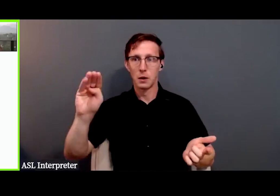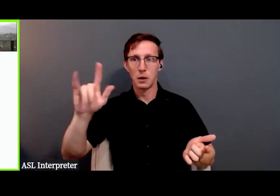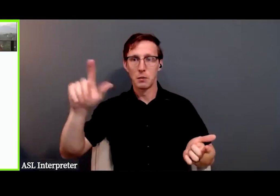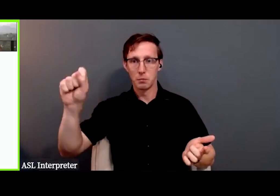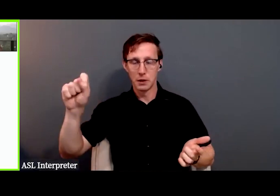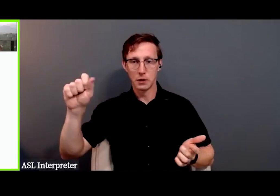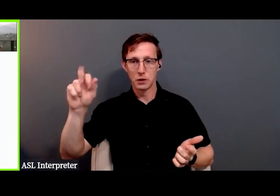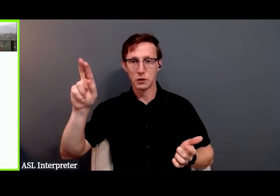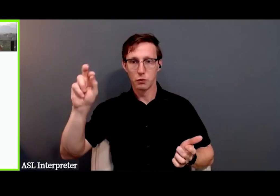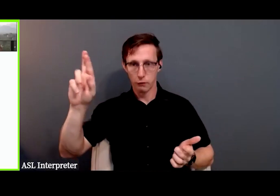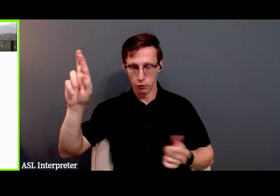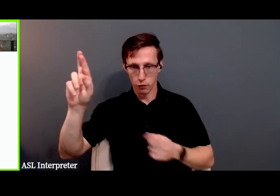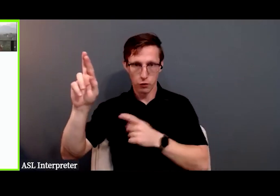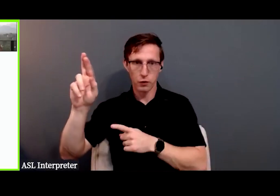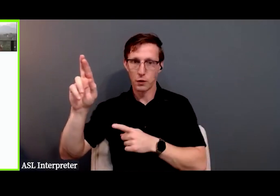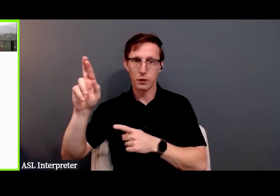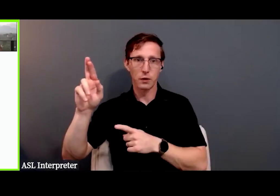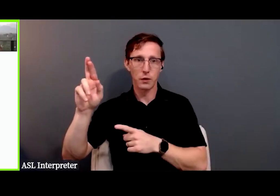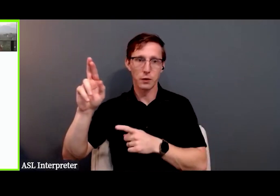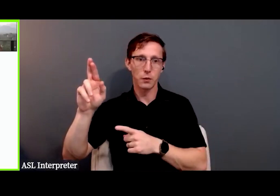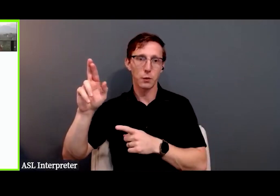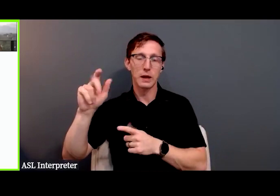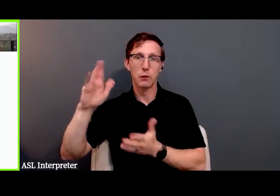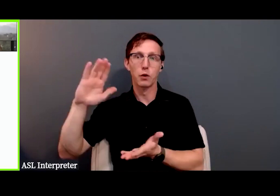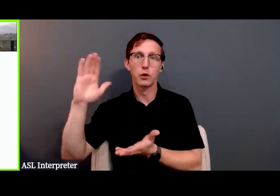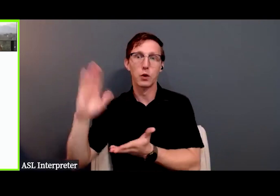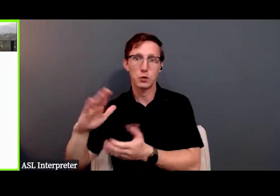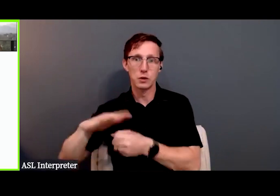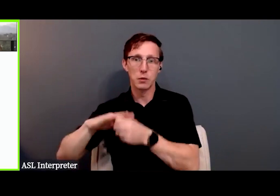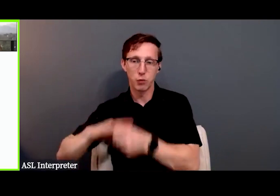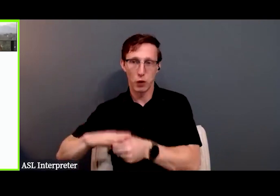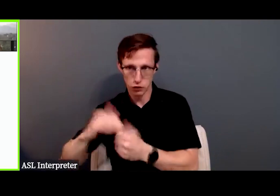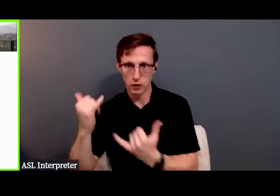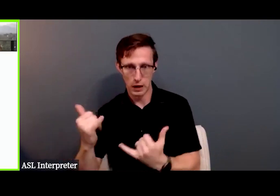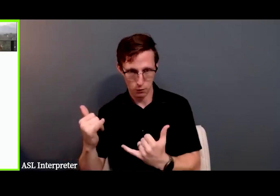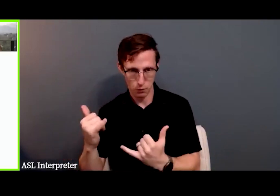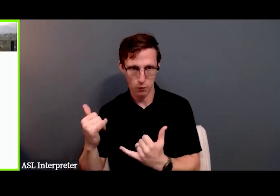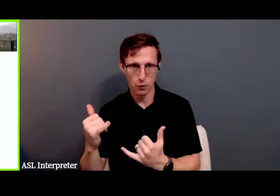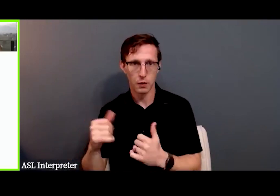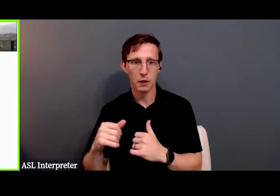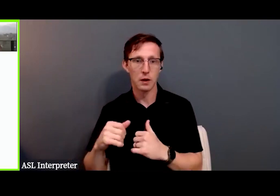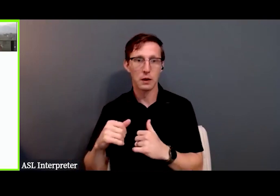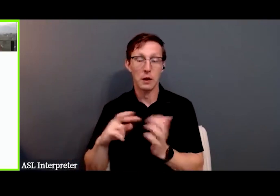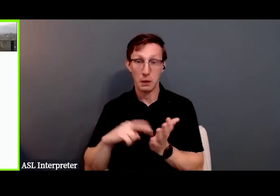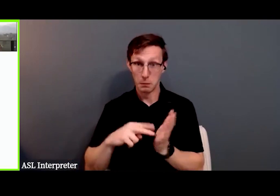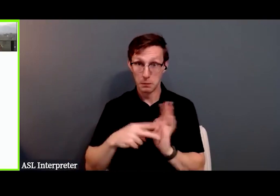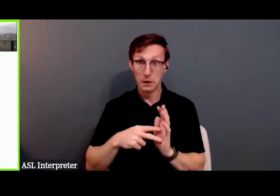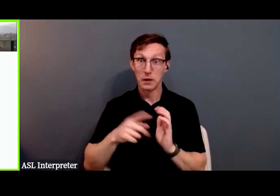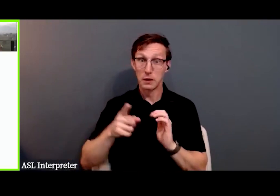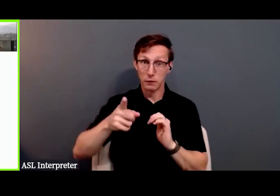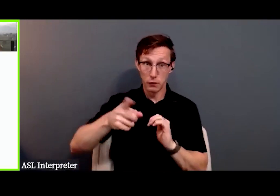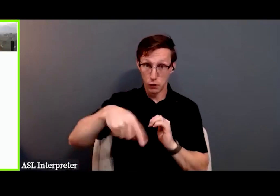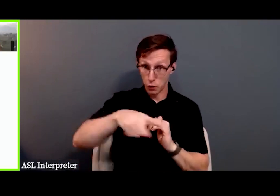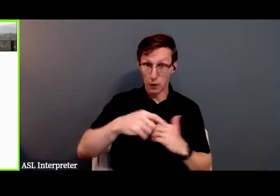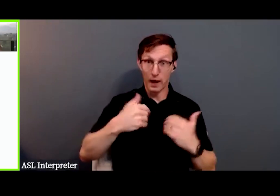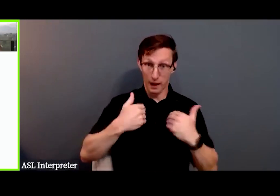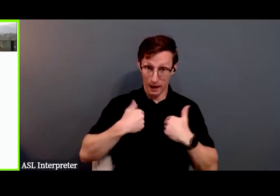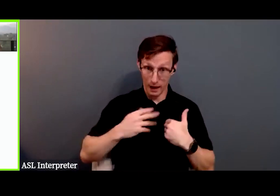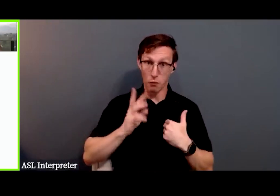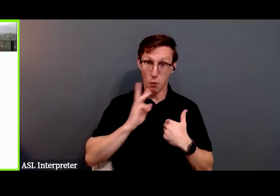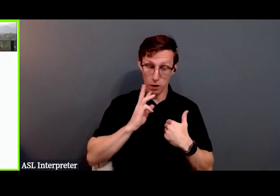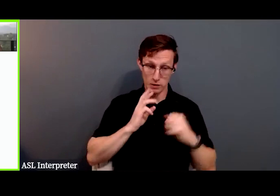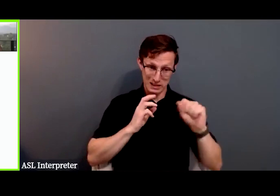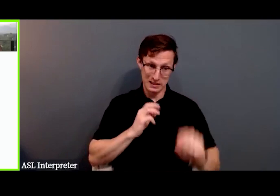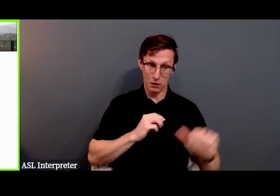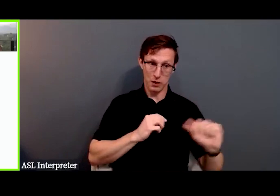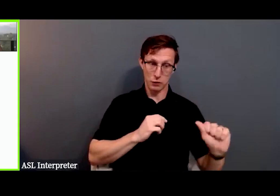fully pressurized. And that's really good news, because one is it means if you have water, you should not lose water in the South Asheville